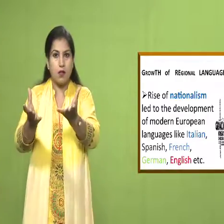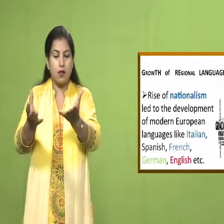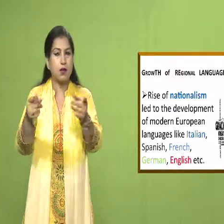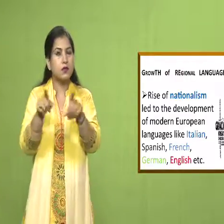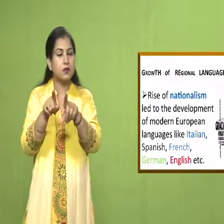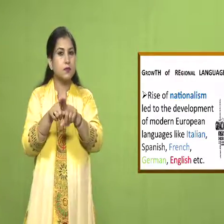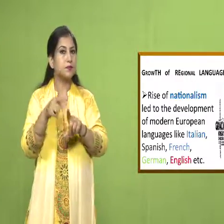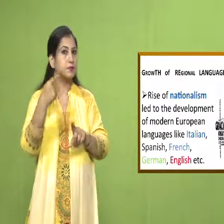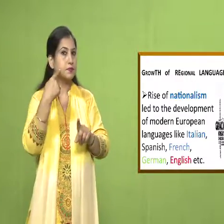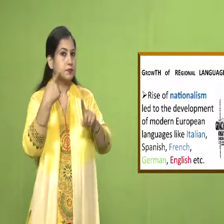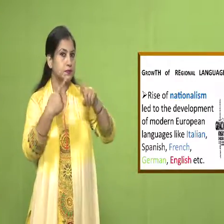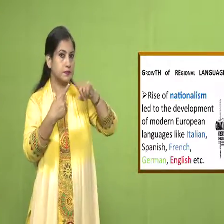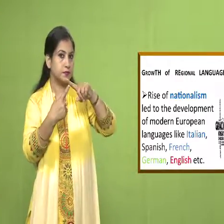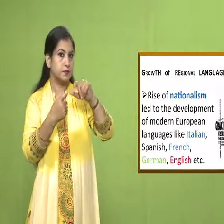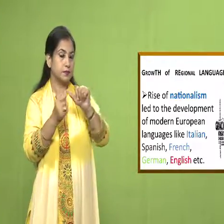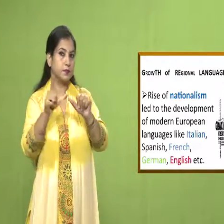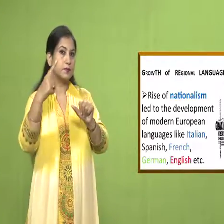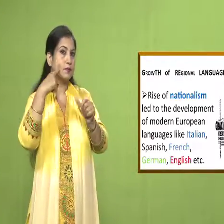like Italian,